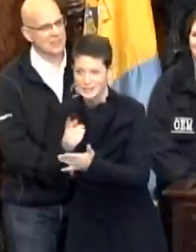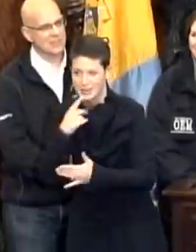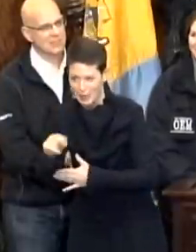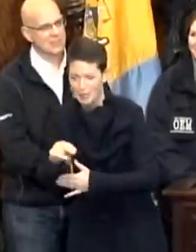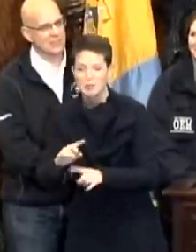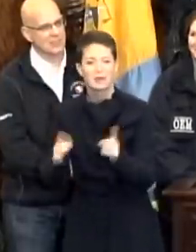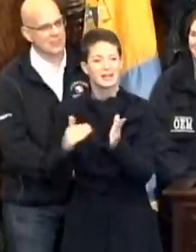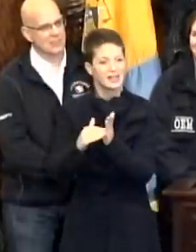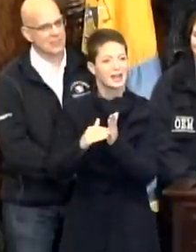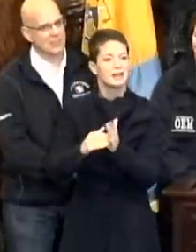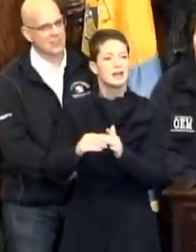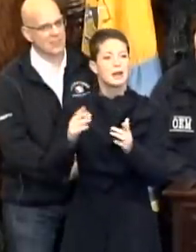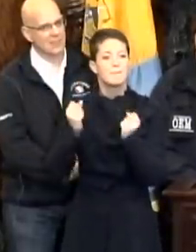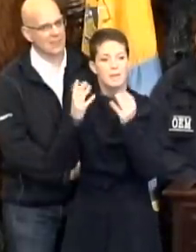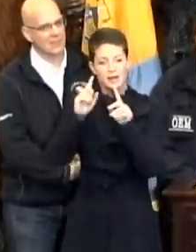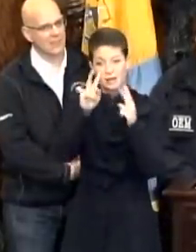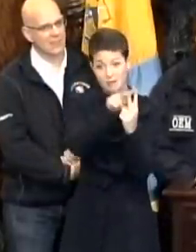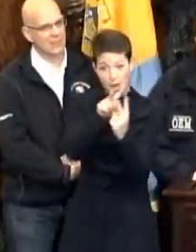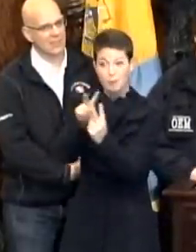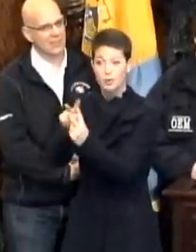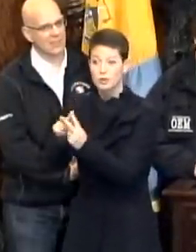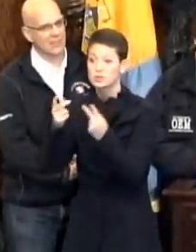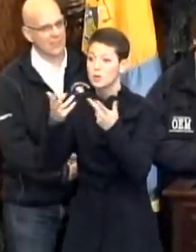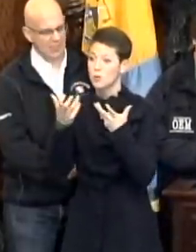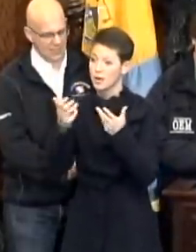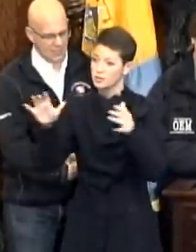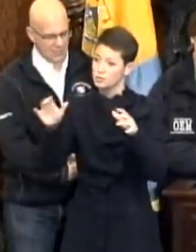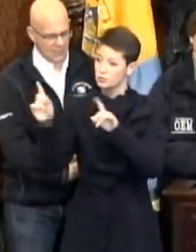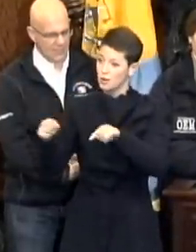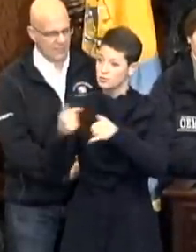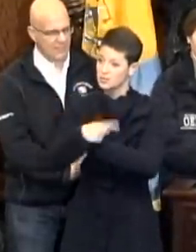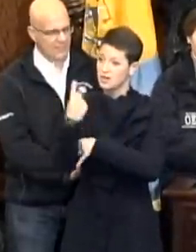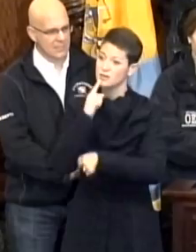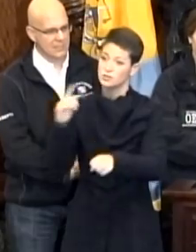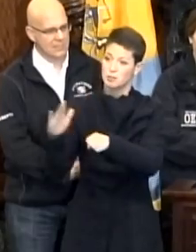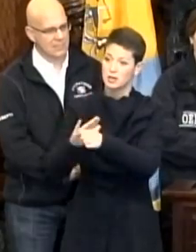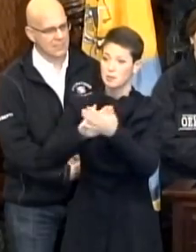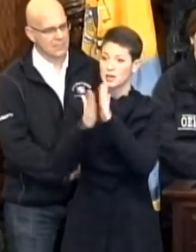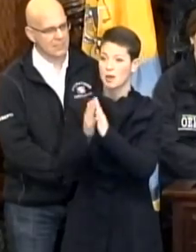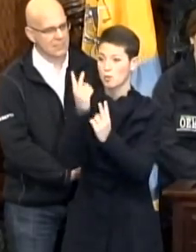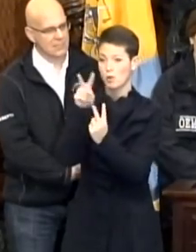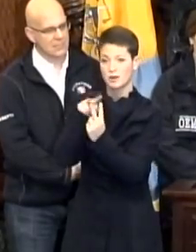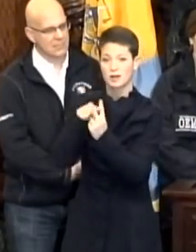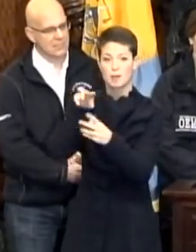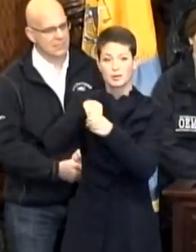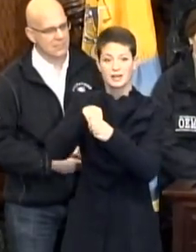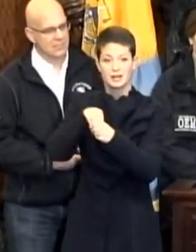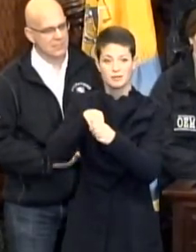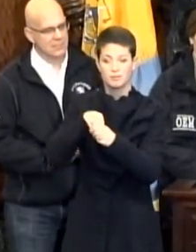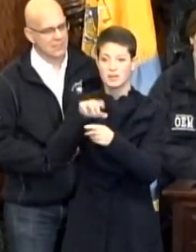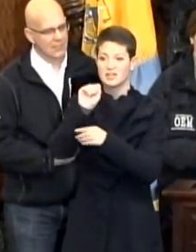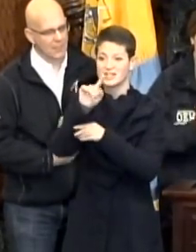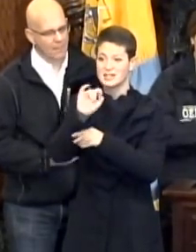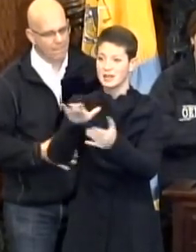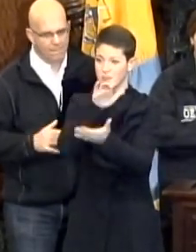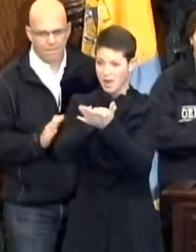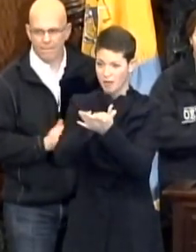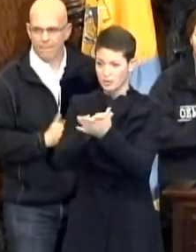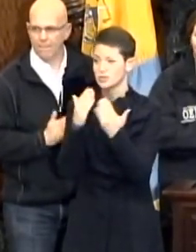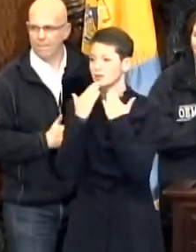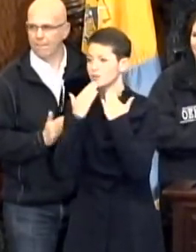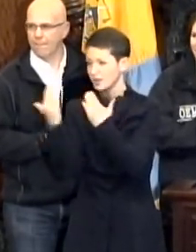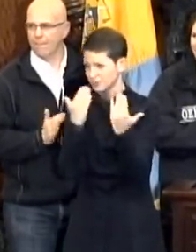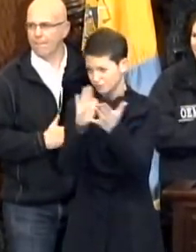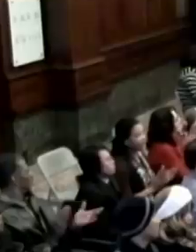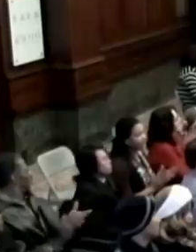recognize the many couples who have decided to spend their lives together and have committed to be as one in the state of marriage. A big round of applause for them.